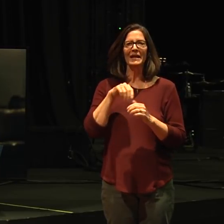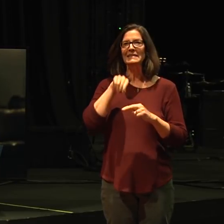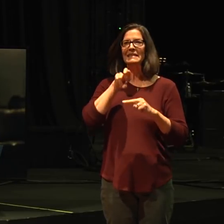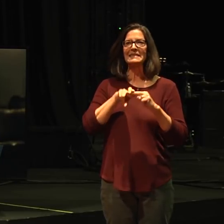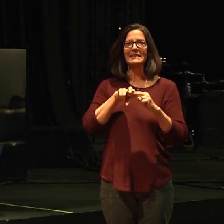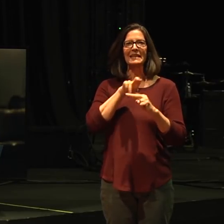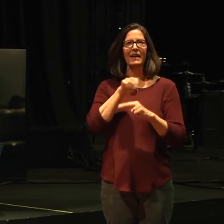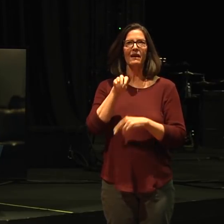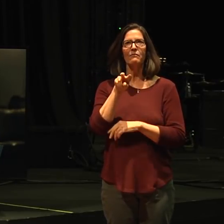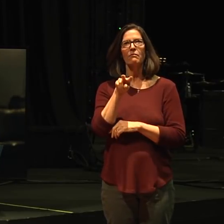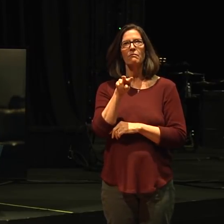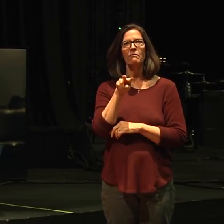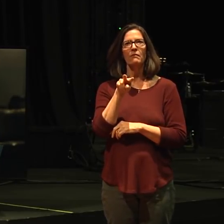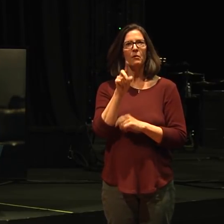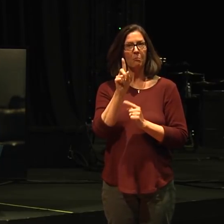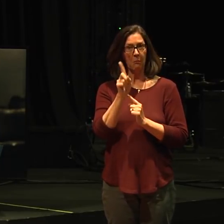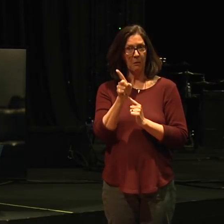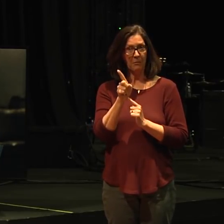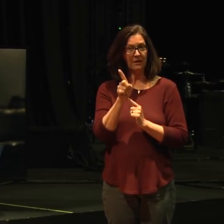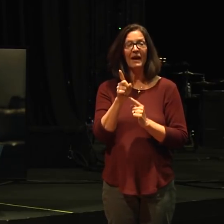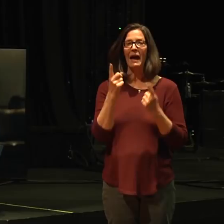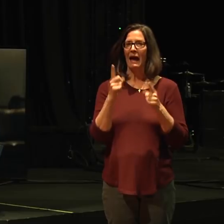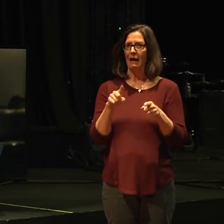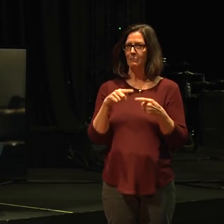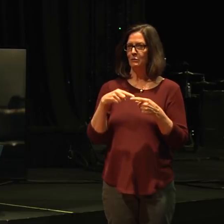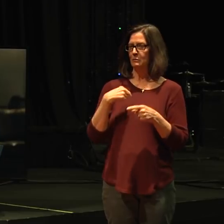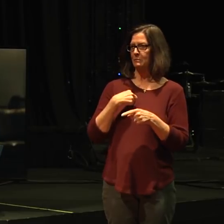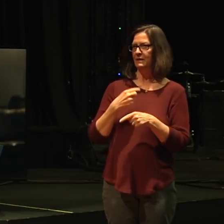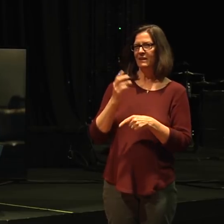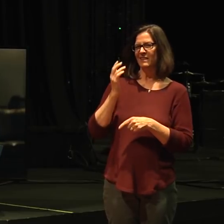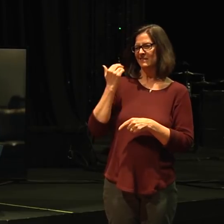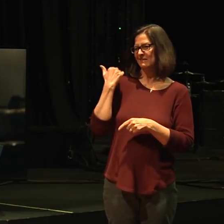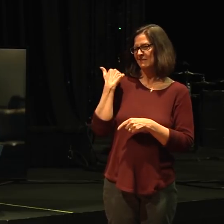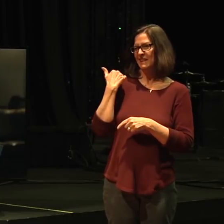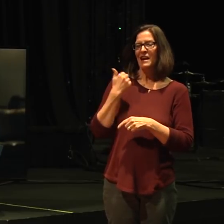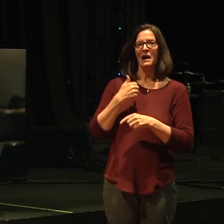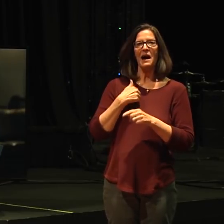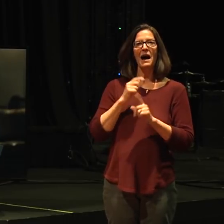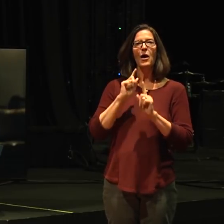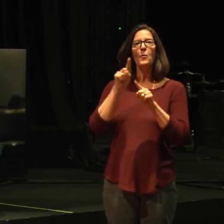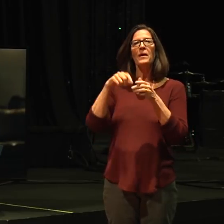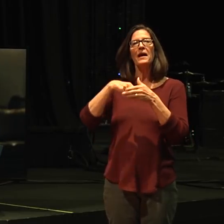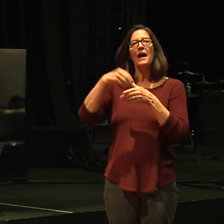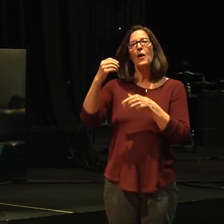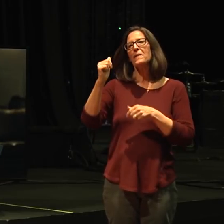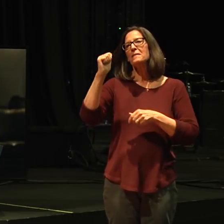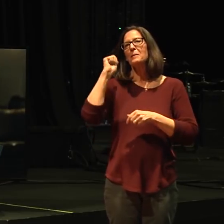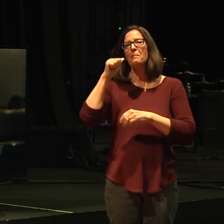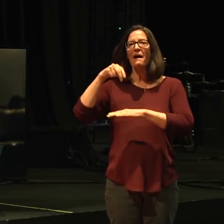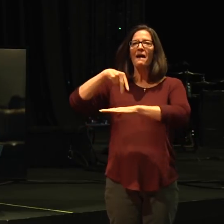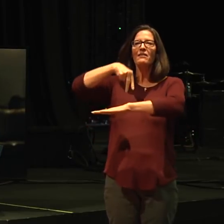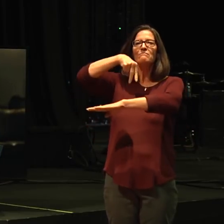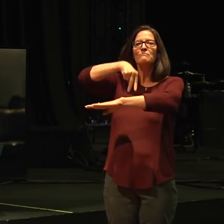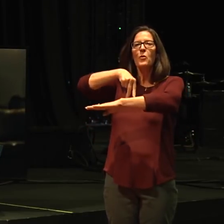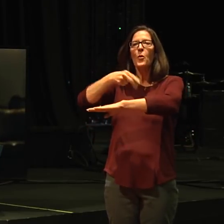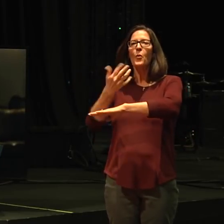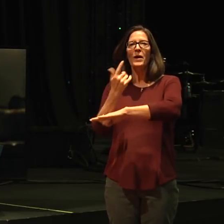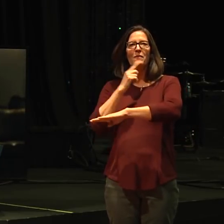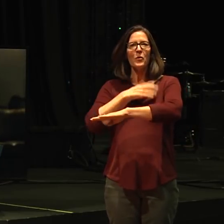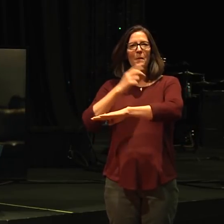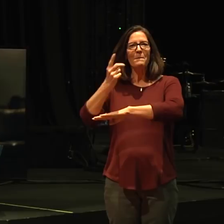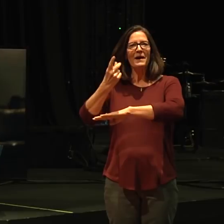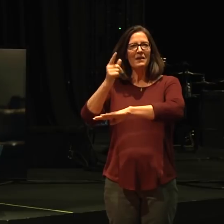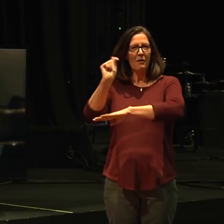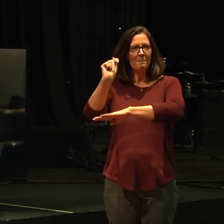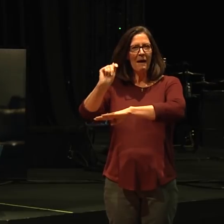talking about. Mine was the other night. I was standing on my back patio waiting for like puppy potty break number 20. And I just was standing there